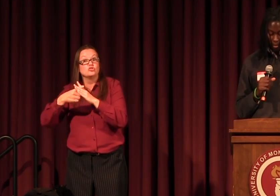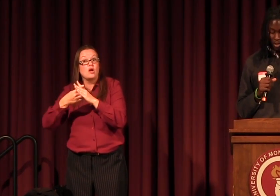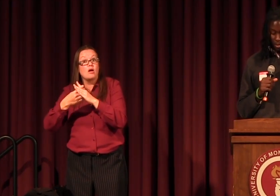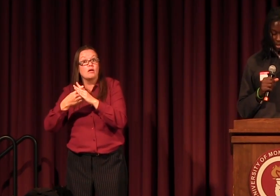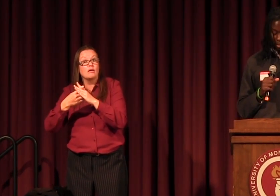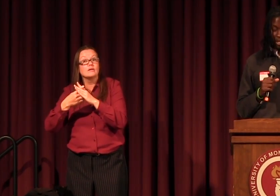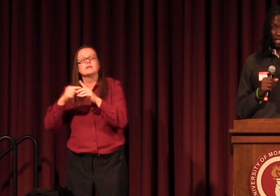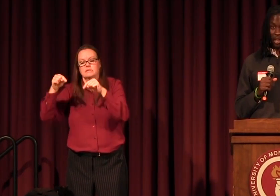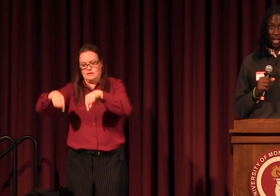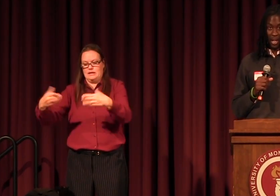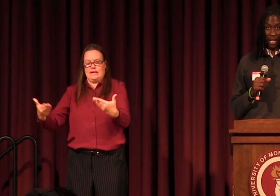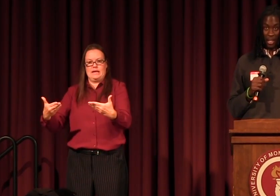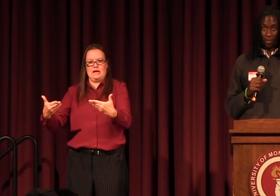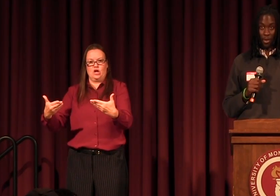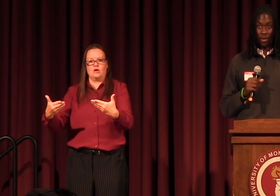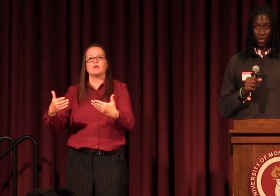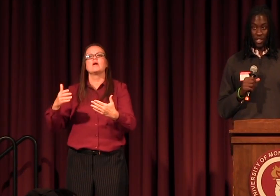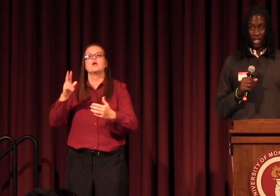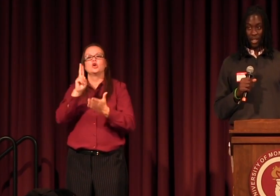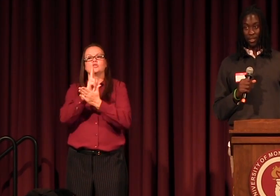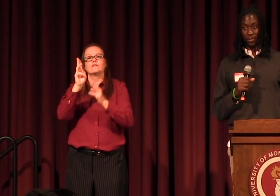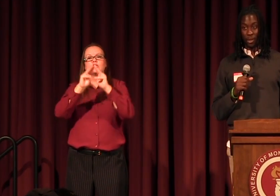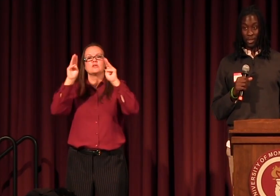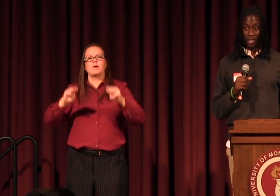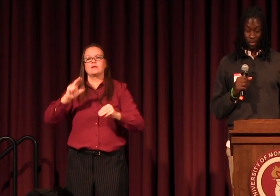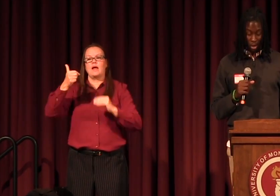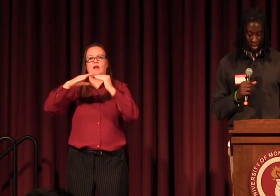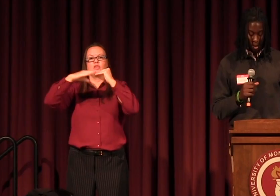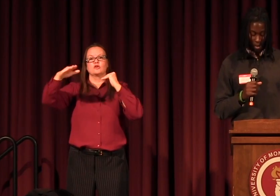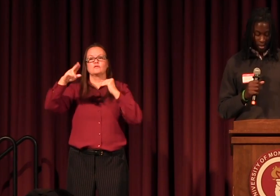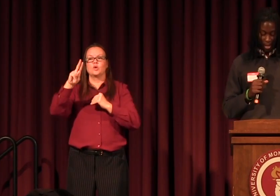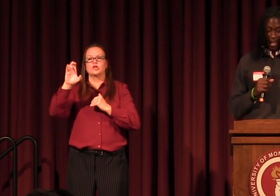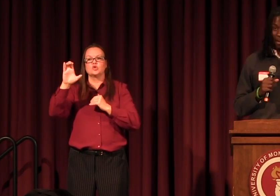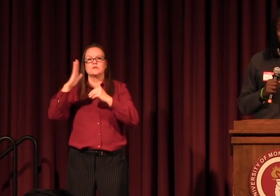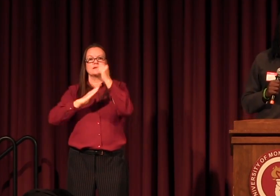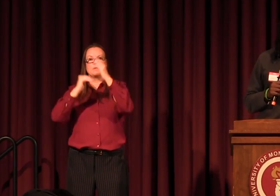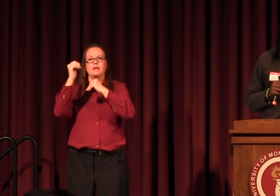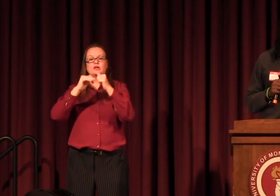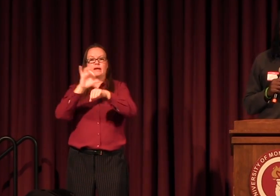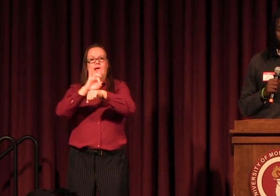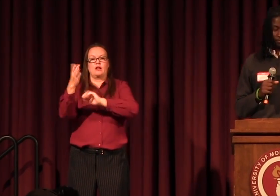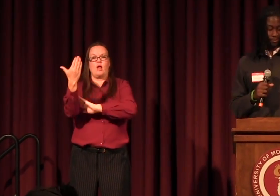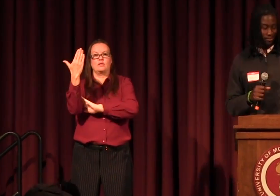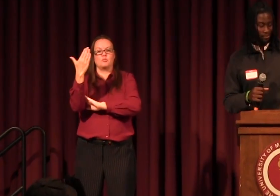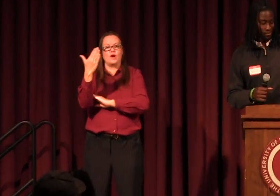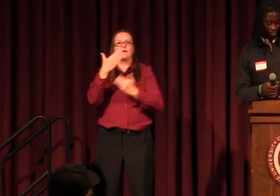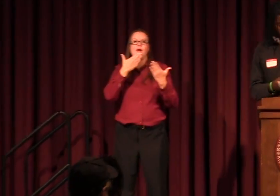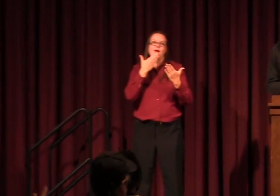floor of the UC, beginning at 8 a.m. with check-in. We hope to see you all tomorrow. Have a great night.